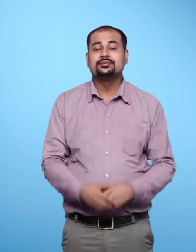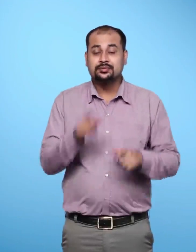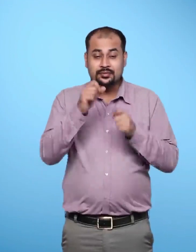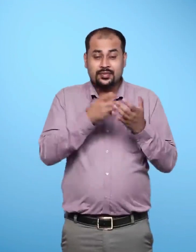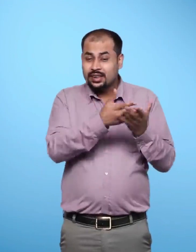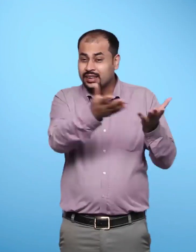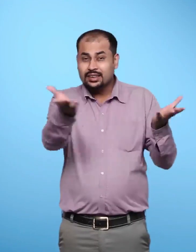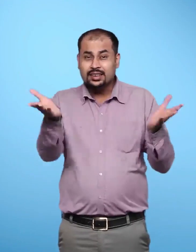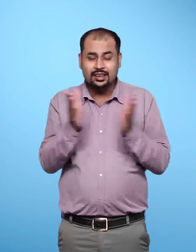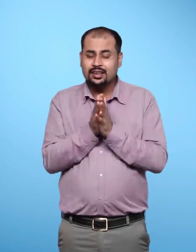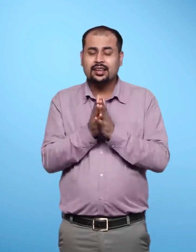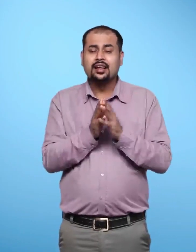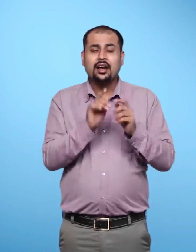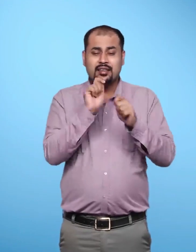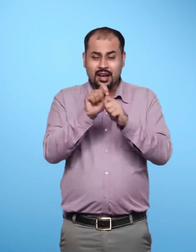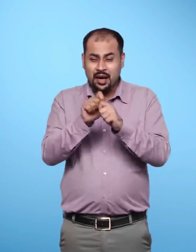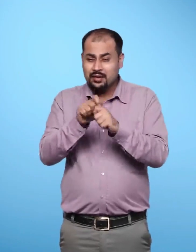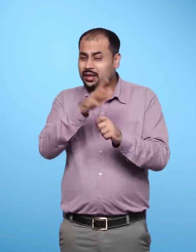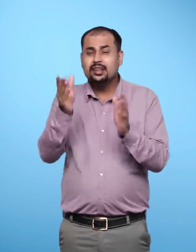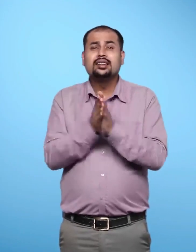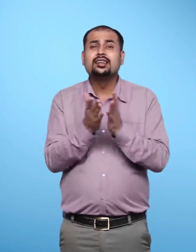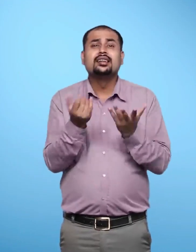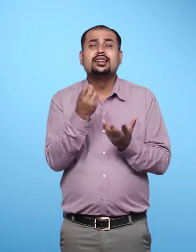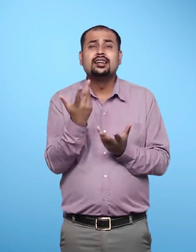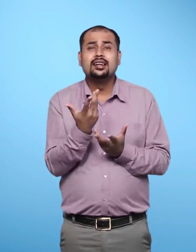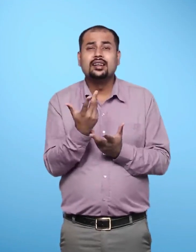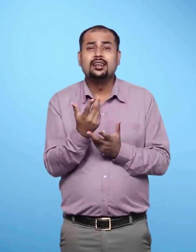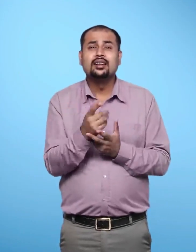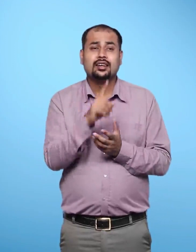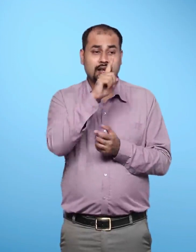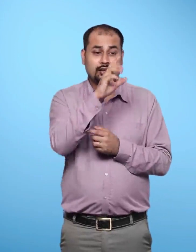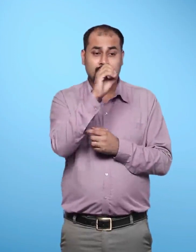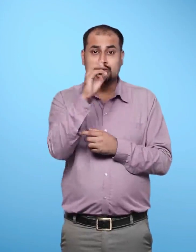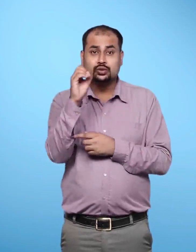In all, there are about 100 lakh fish workers.